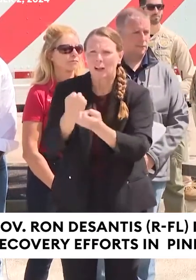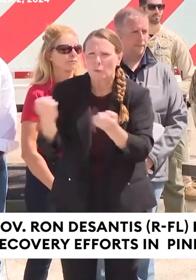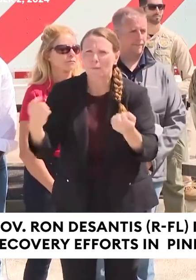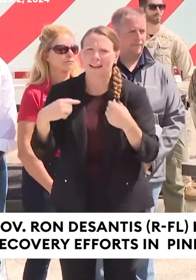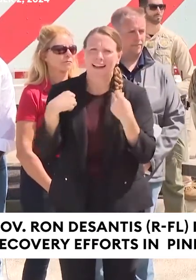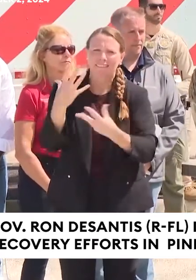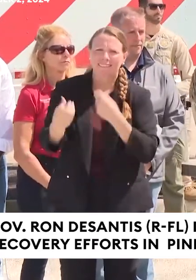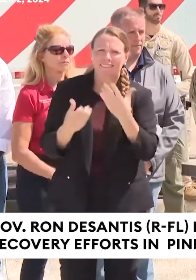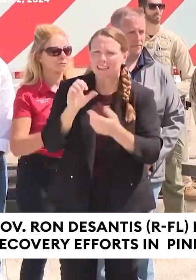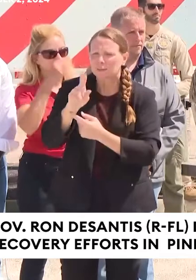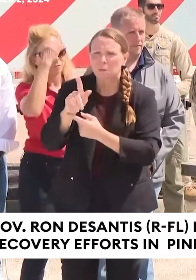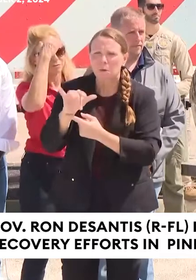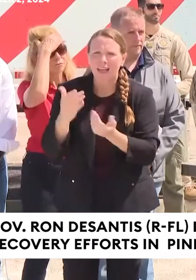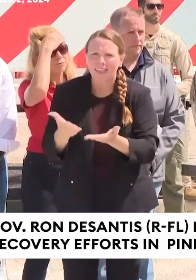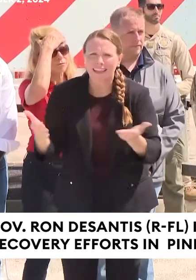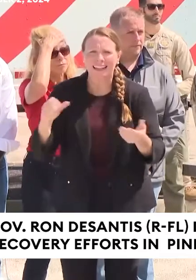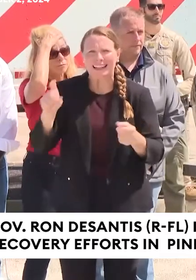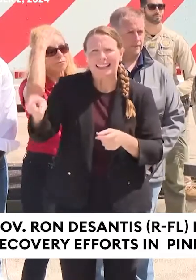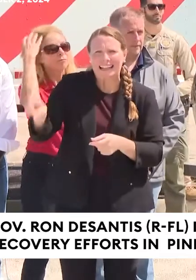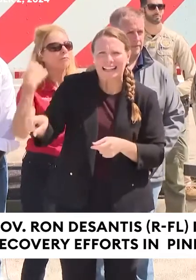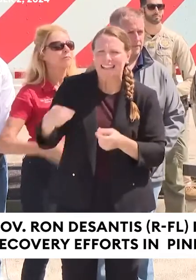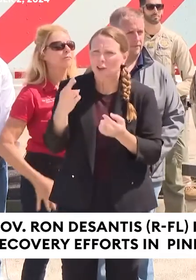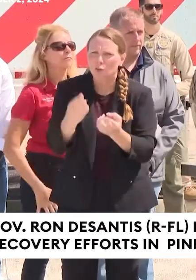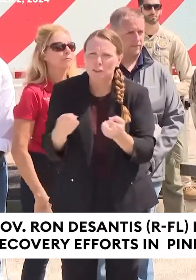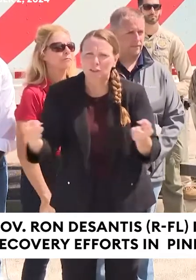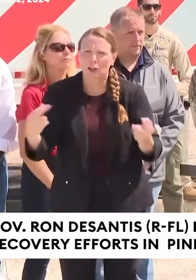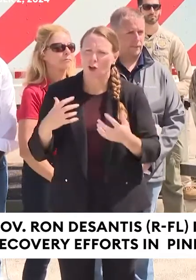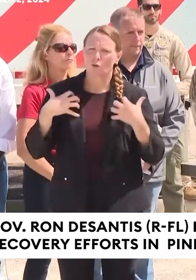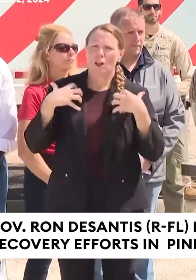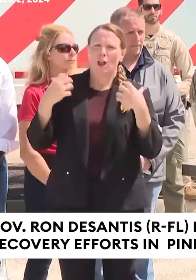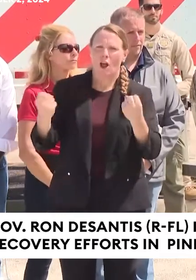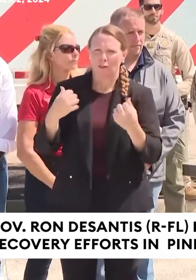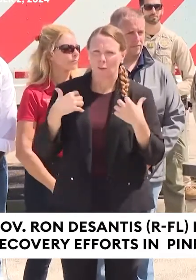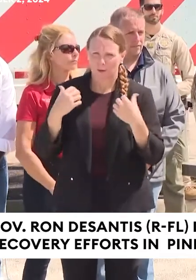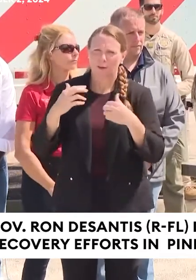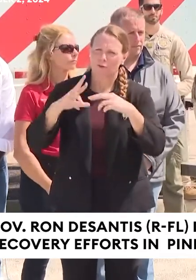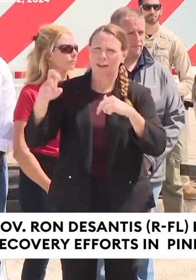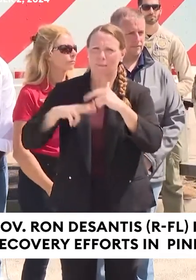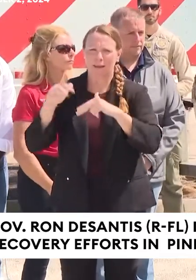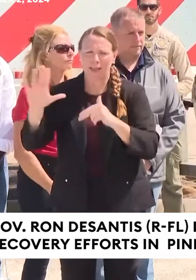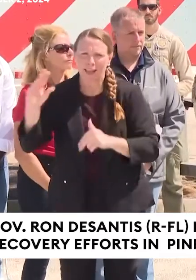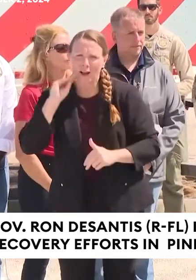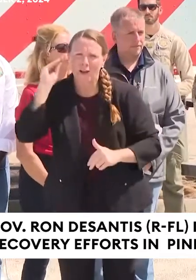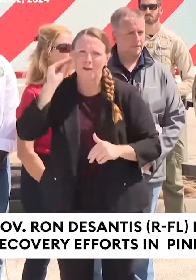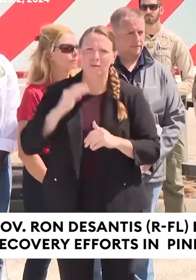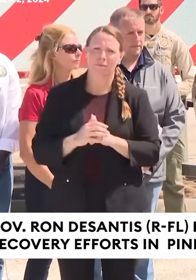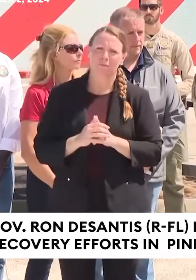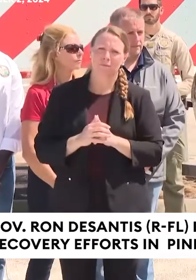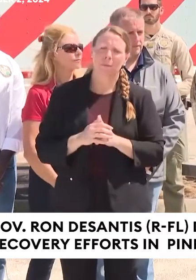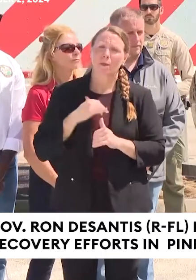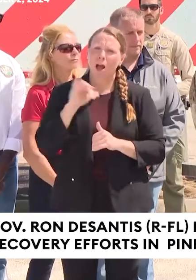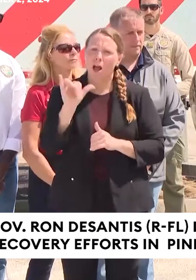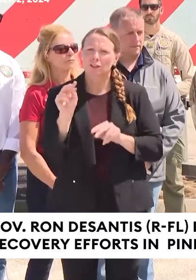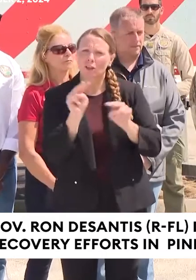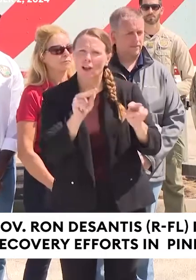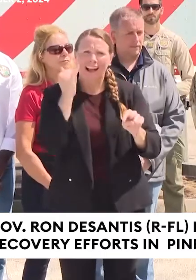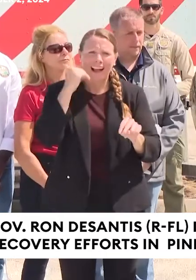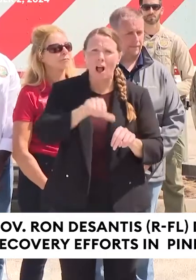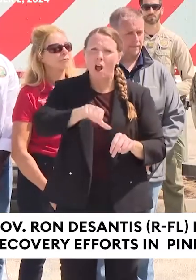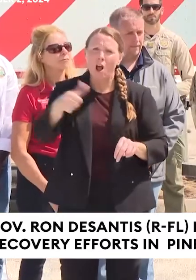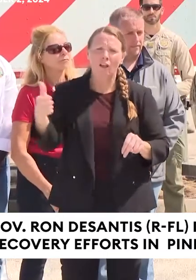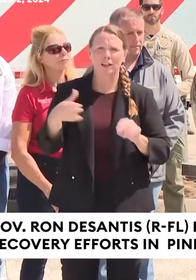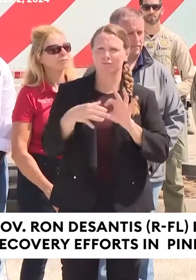they need to be able to rehab their properties and rebuild their homes. We are looking at if there's anything as in terms